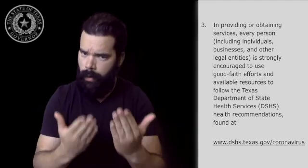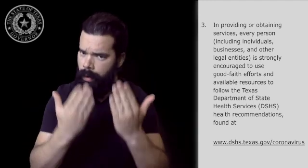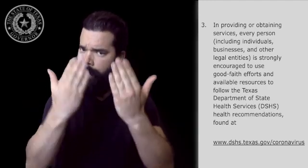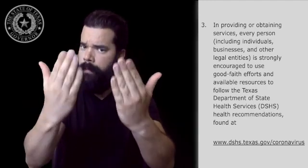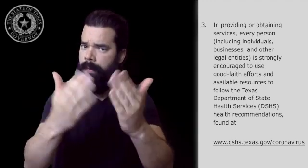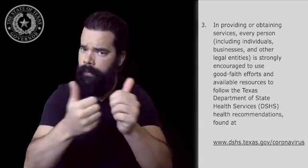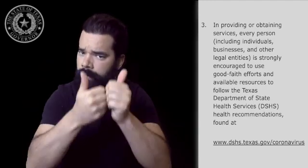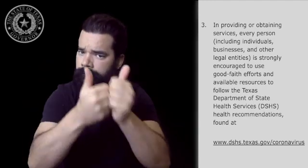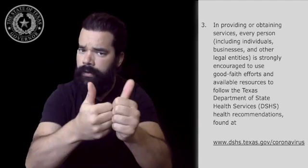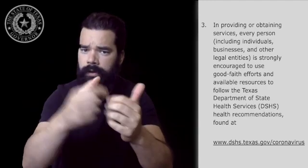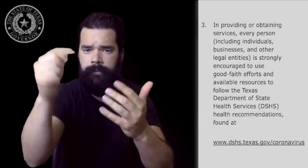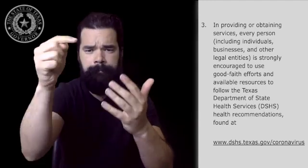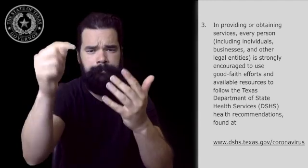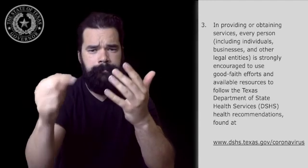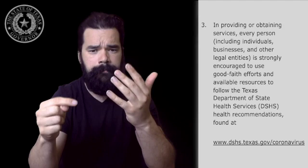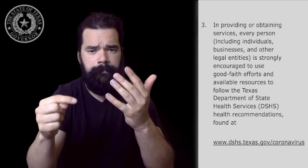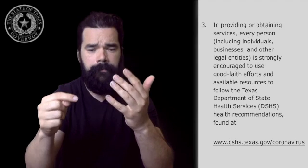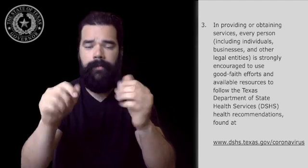www.dshs.texas.gov/coronavirus.